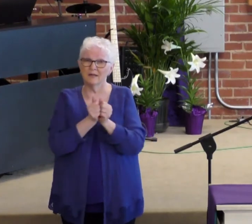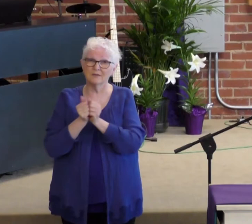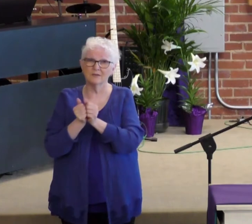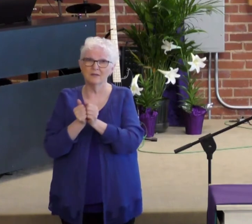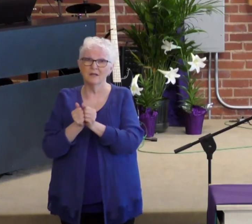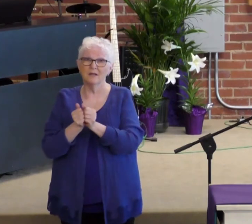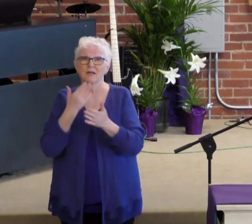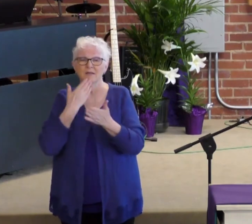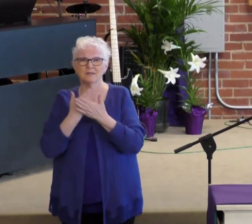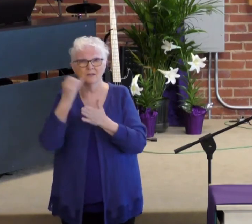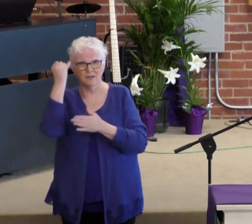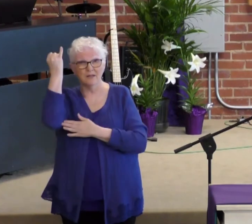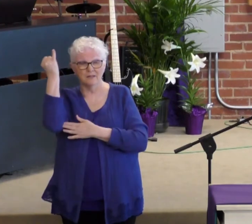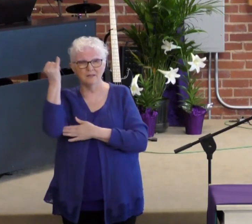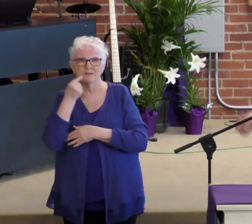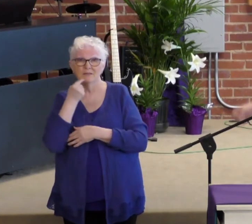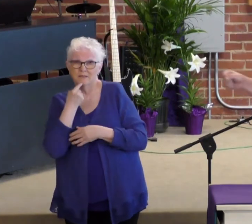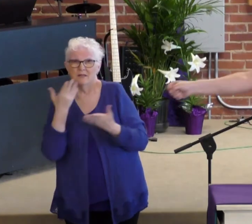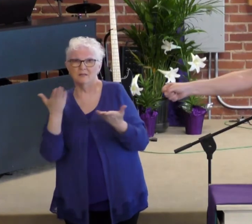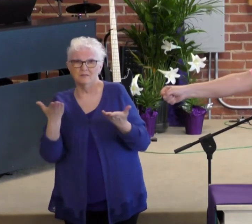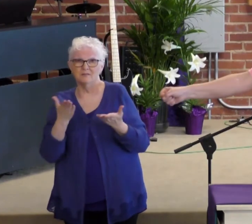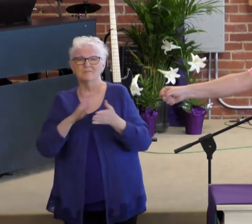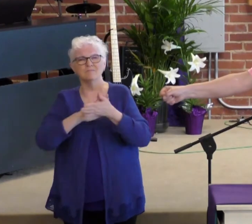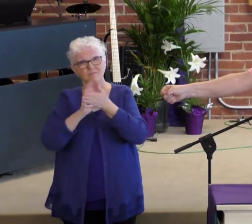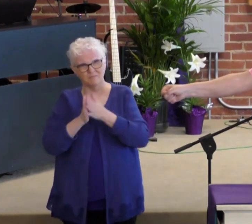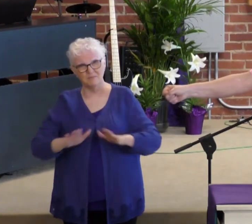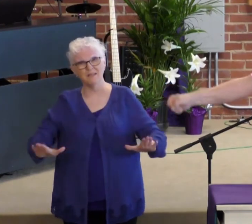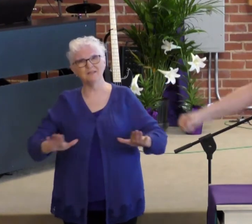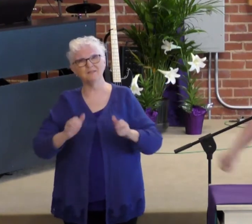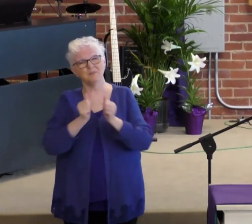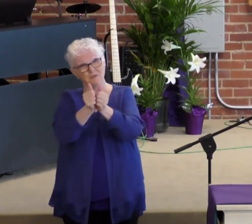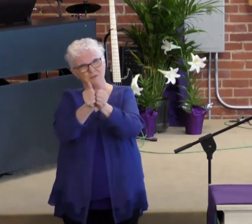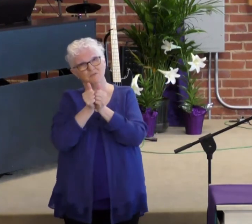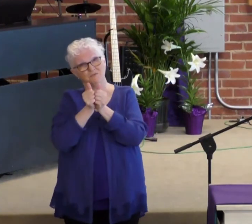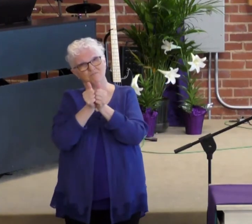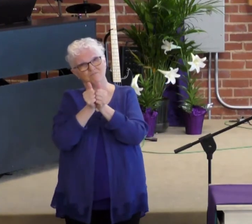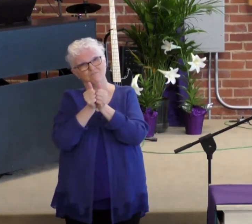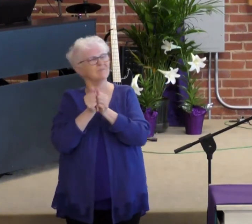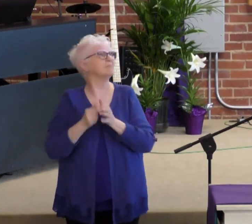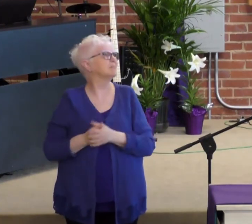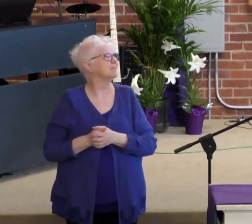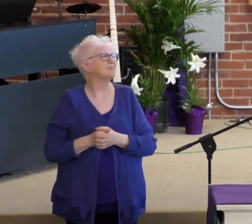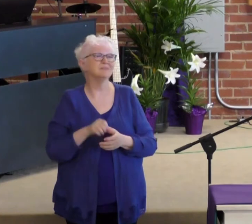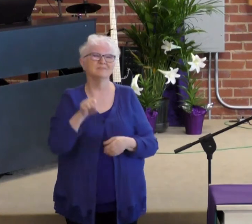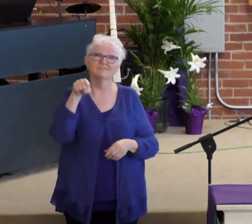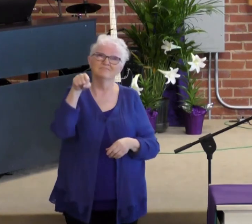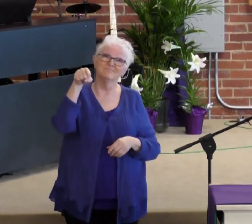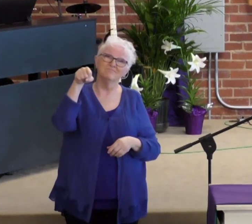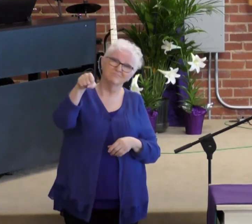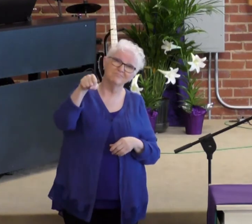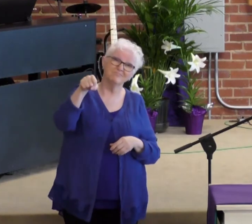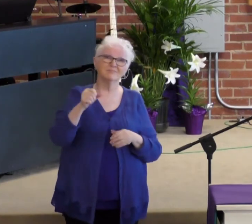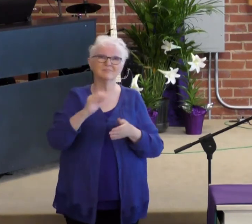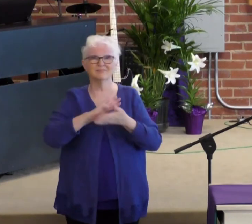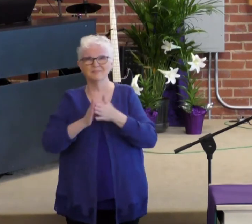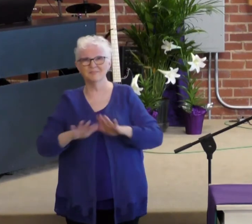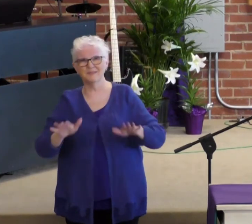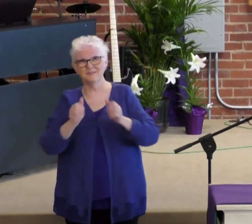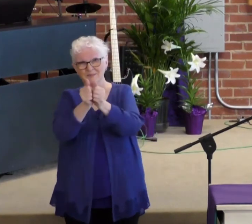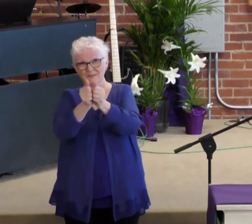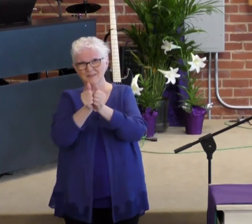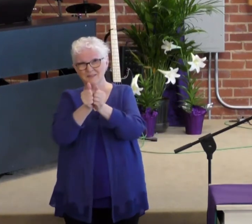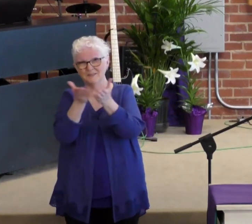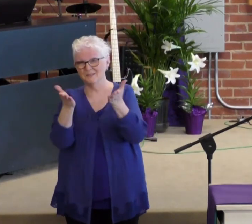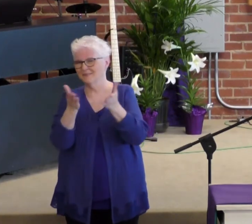it's a good idea to simply say, peace be with you. Give a fist bump. Peace be with you.